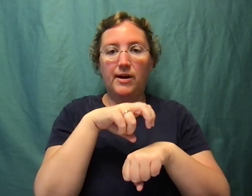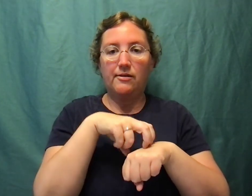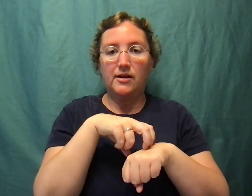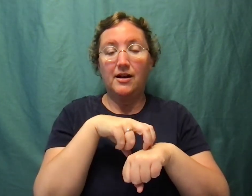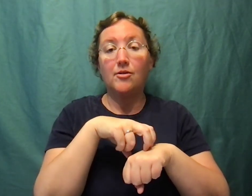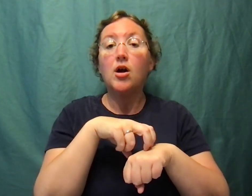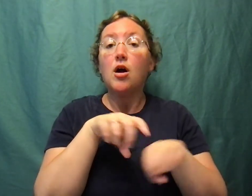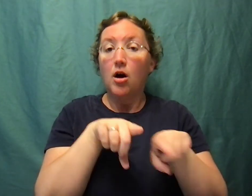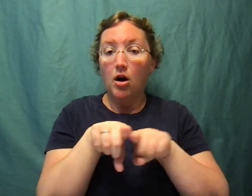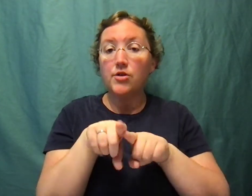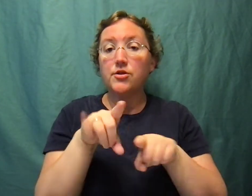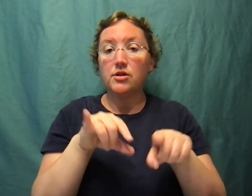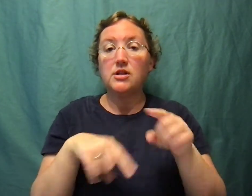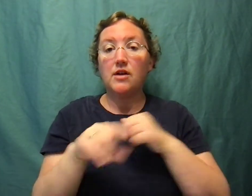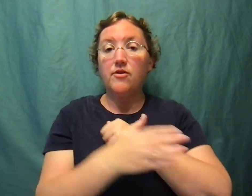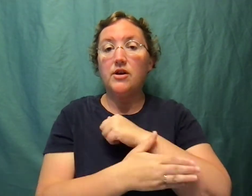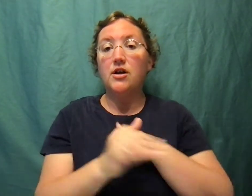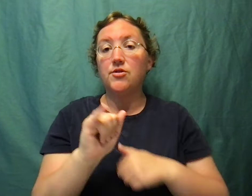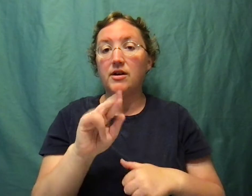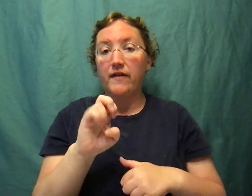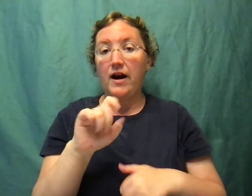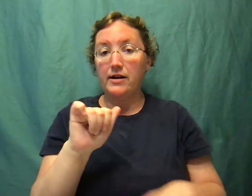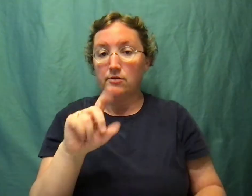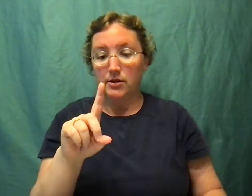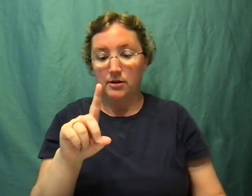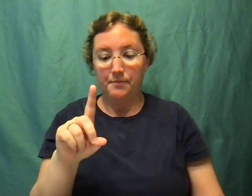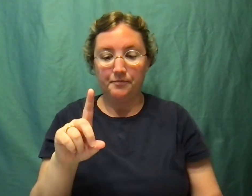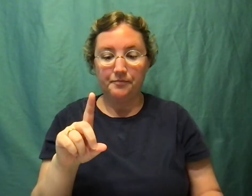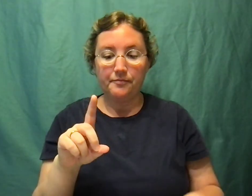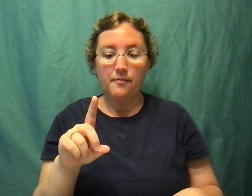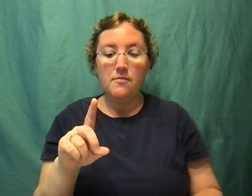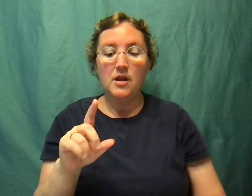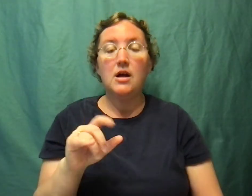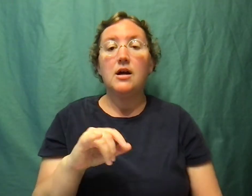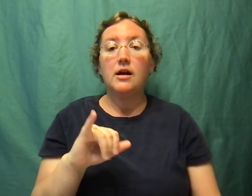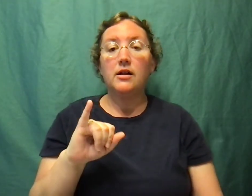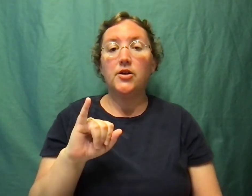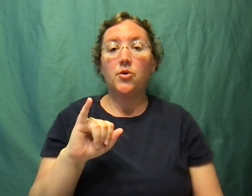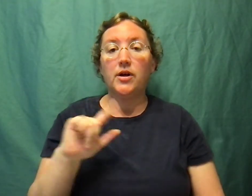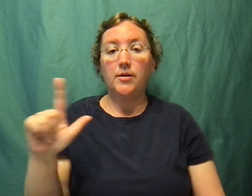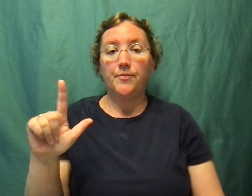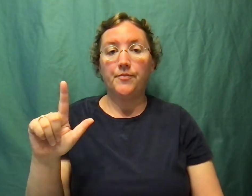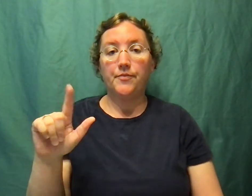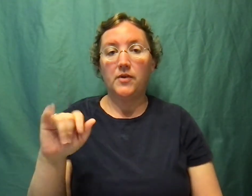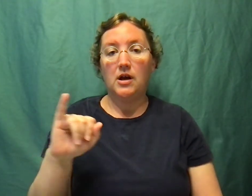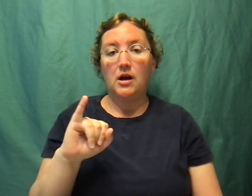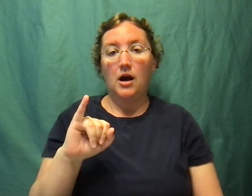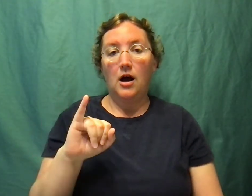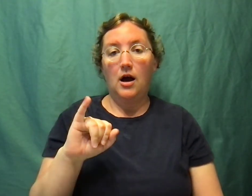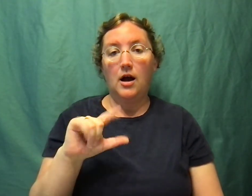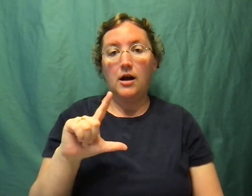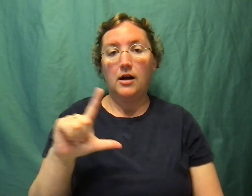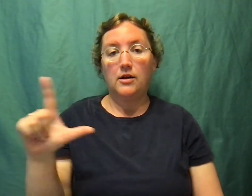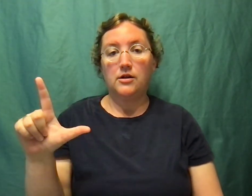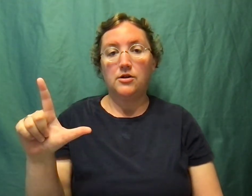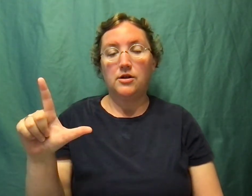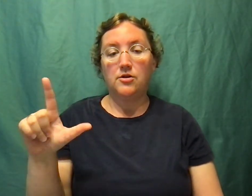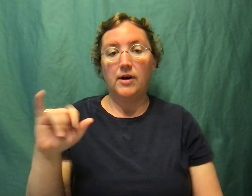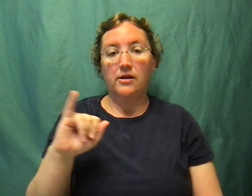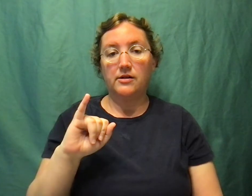and down. Also the sign for the country of Ireland. Illinois, I and then the 2 L's slide